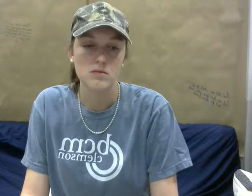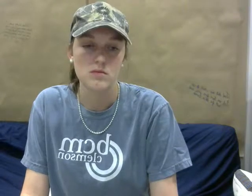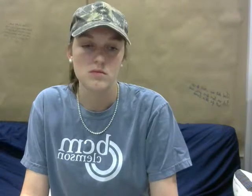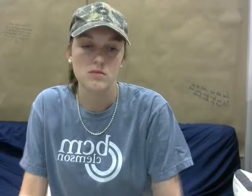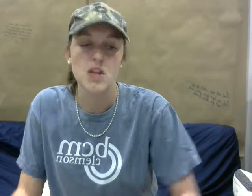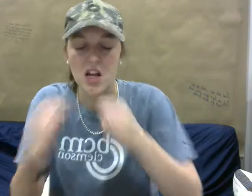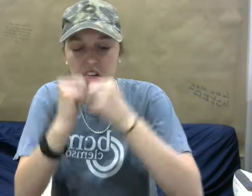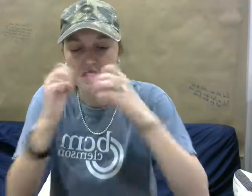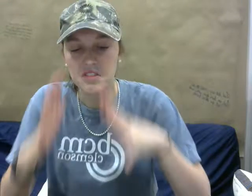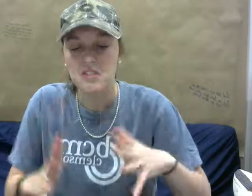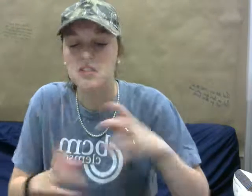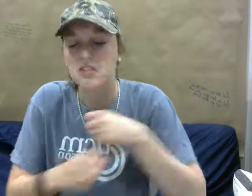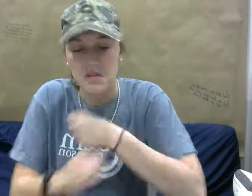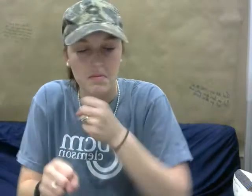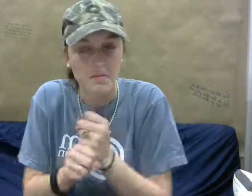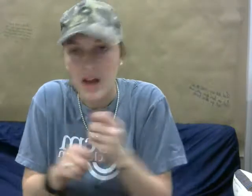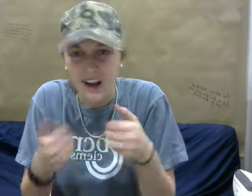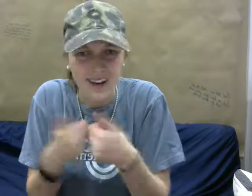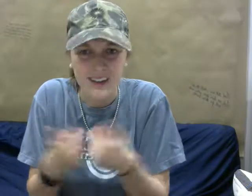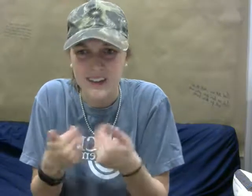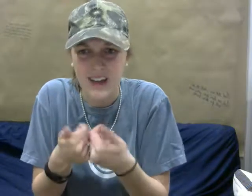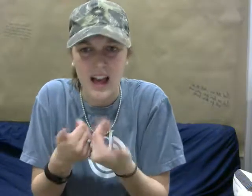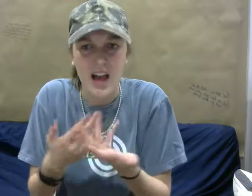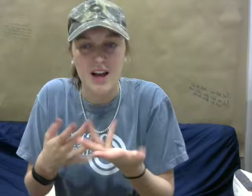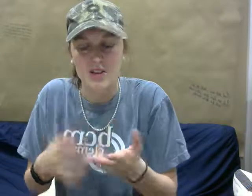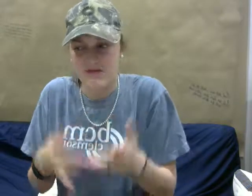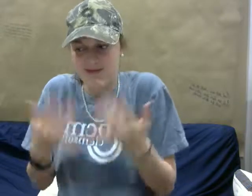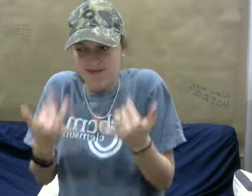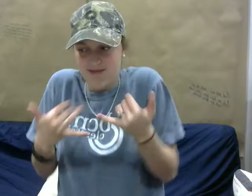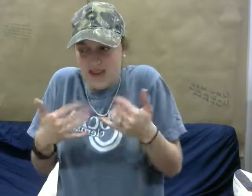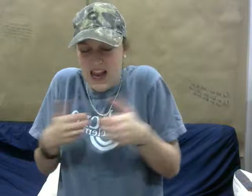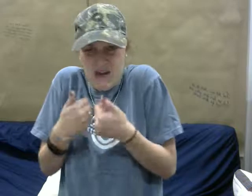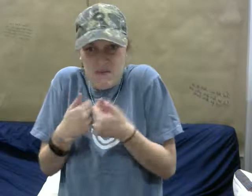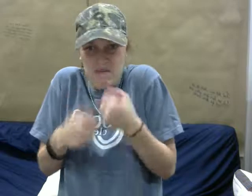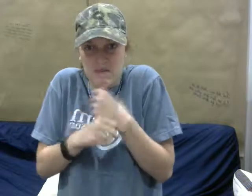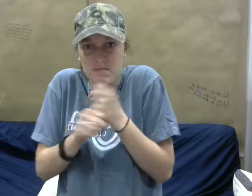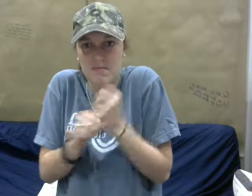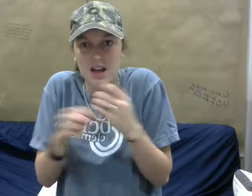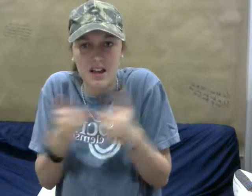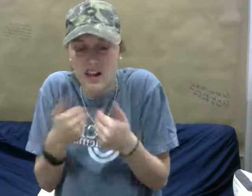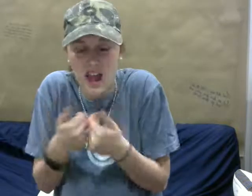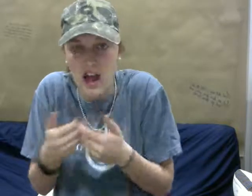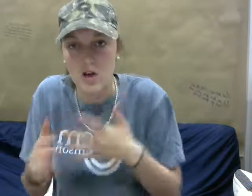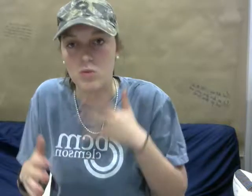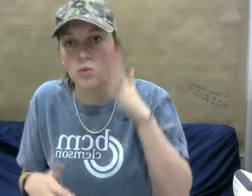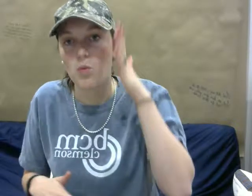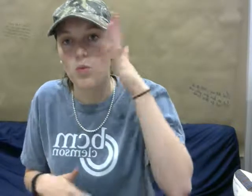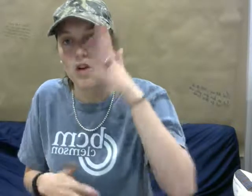formed and evolved into its present-day state, and how it will continue to evolve in the future.